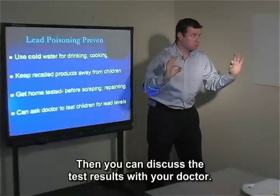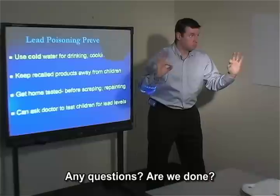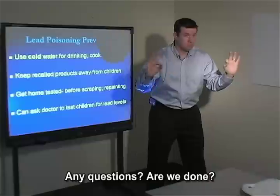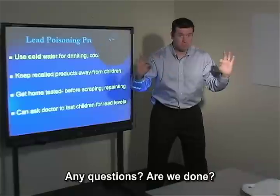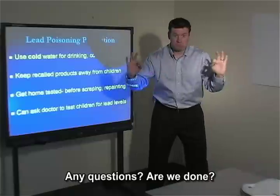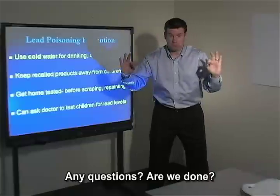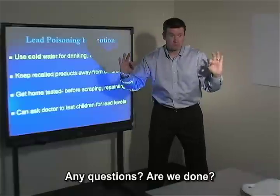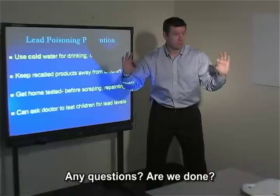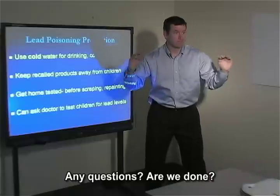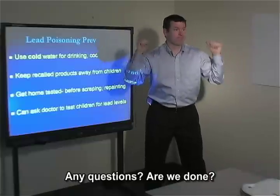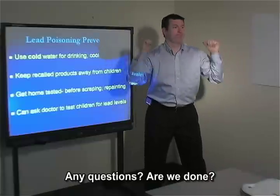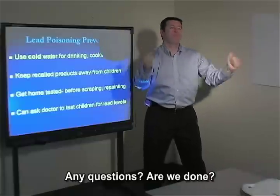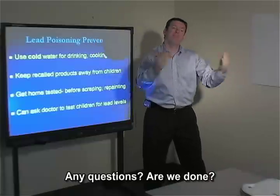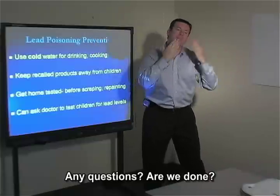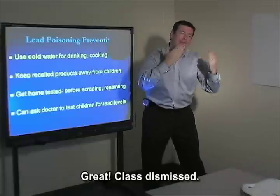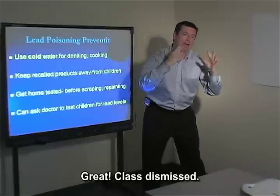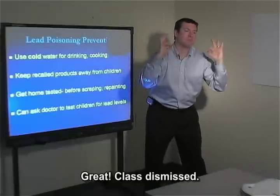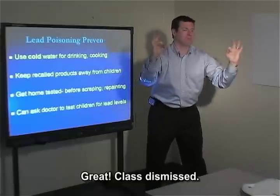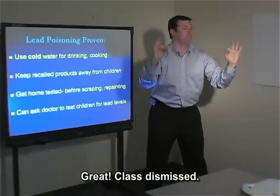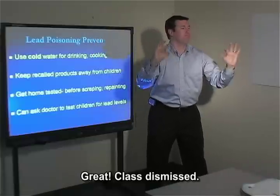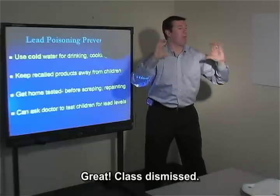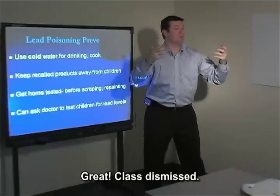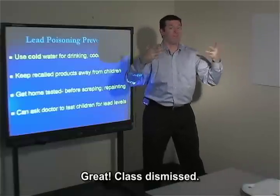questions? We done? Great. Class dismissed.